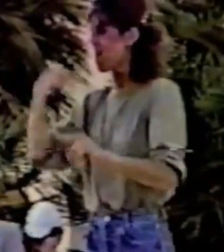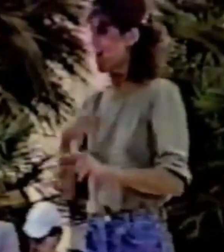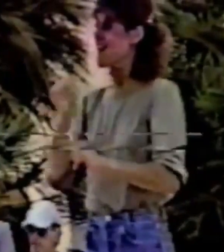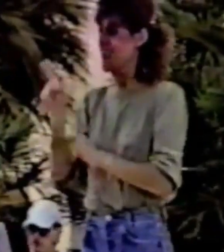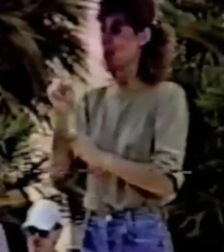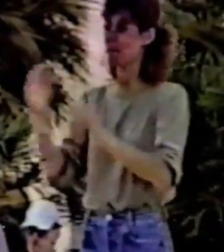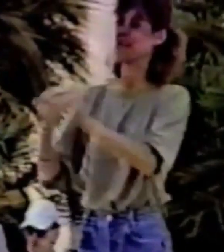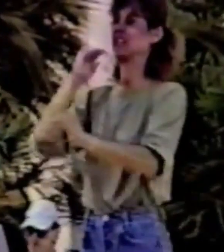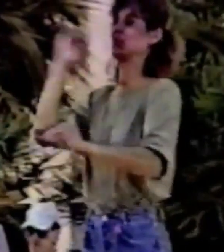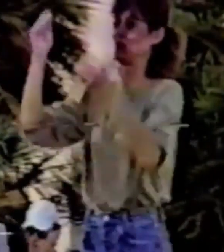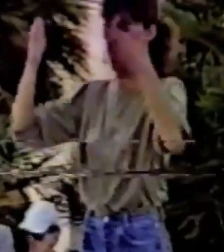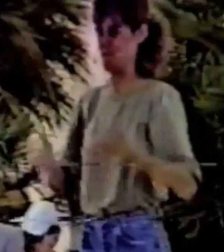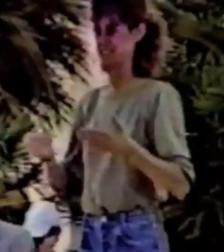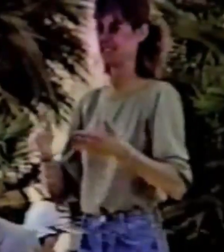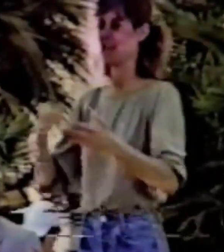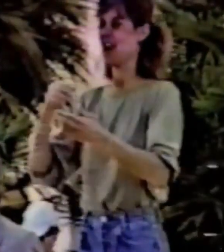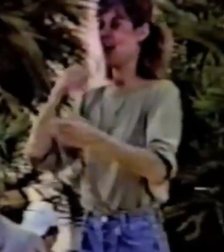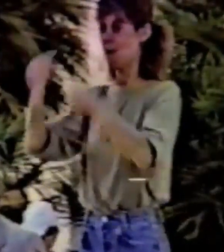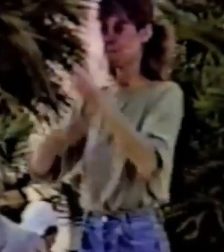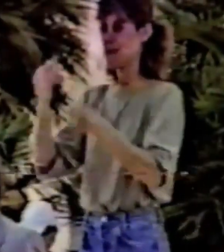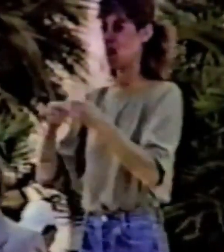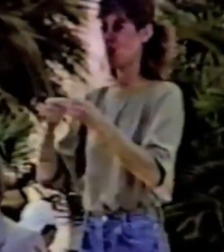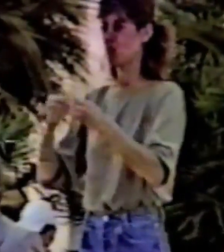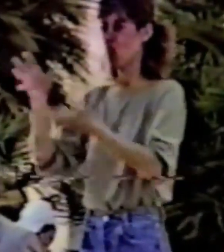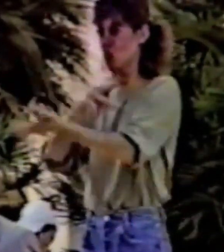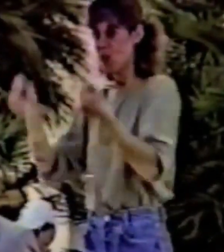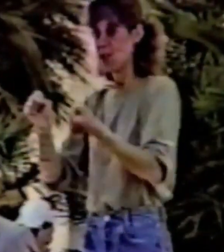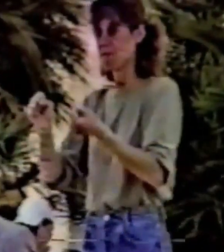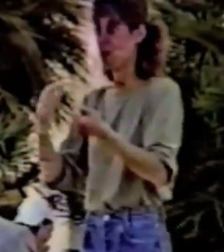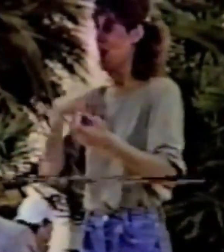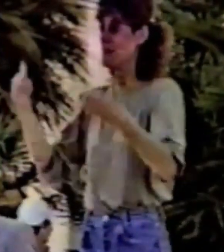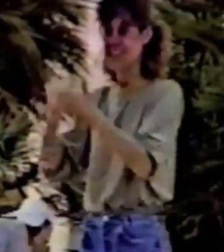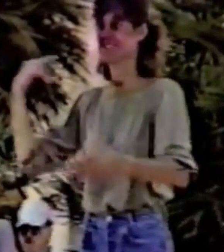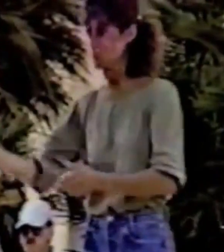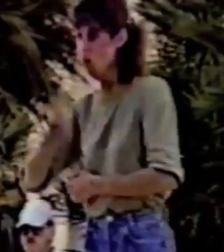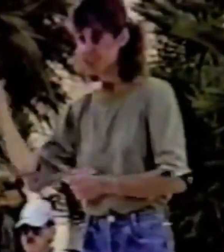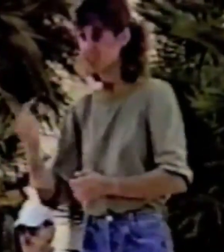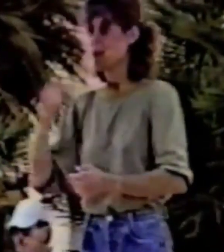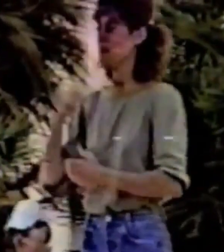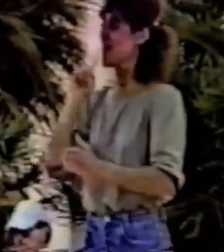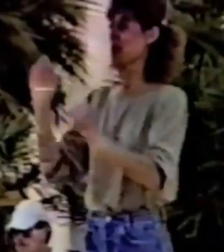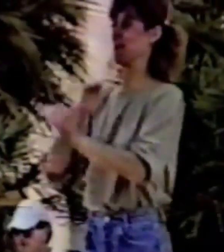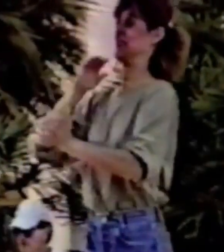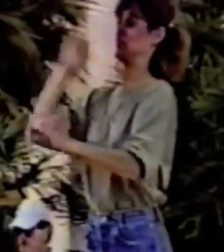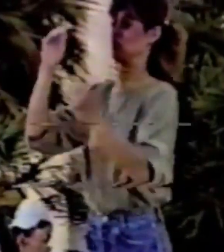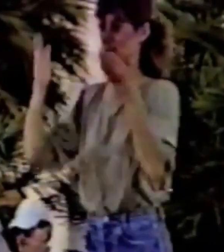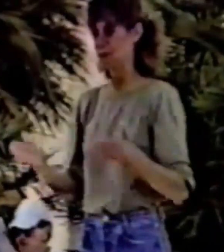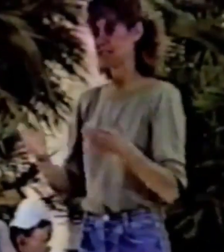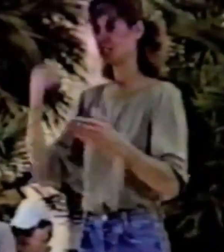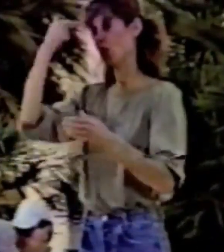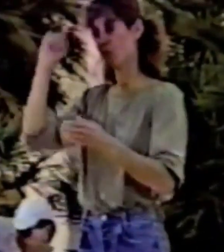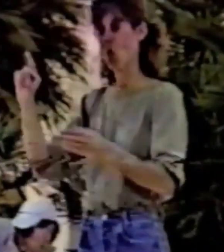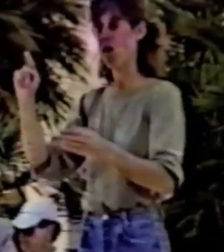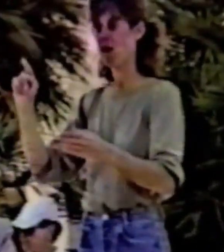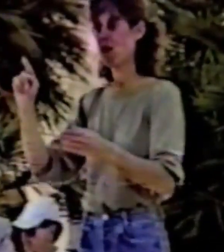am an extremist. When it comes to rape, I'm against it all the time. I am an extremist when it comes